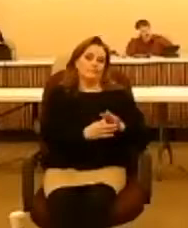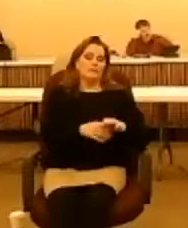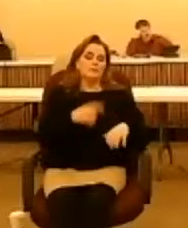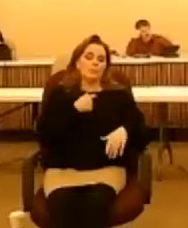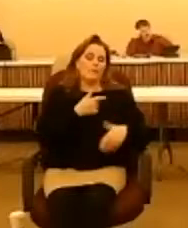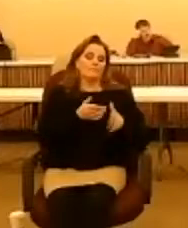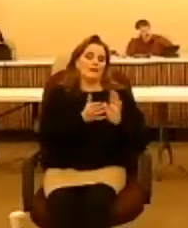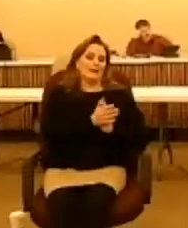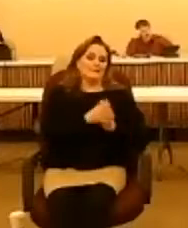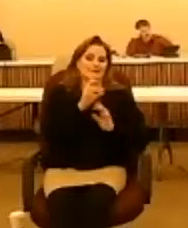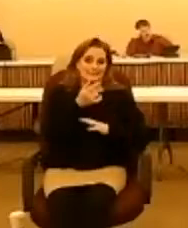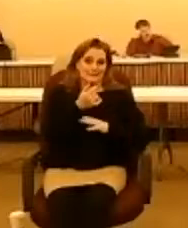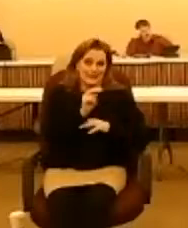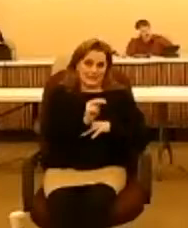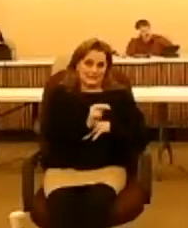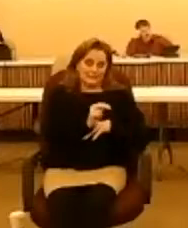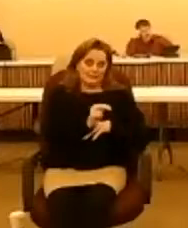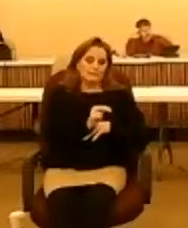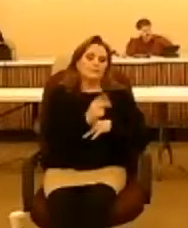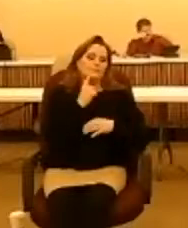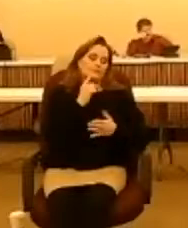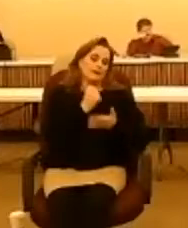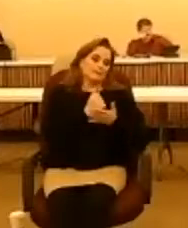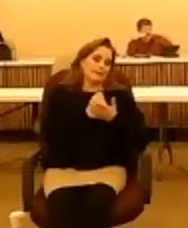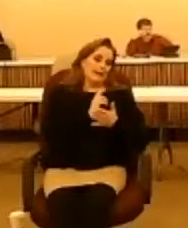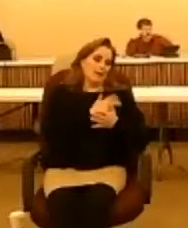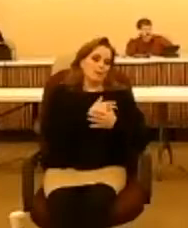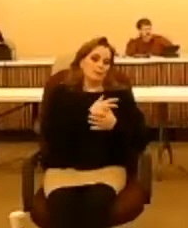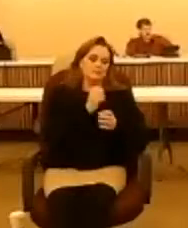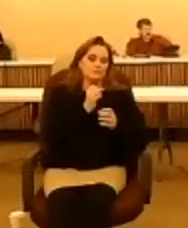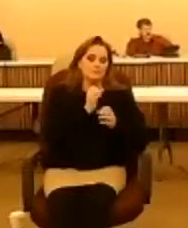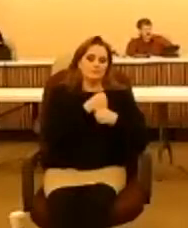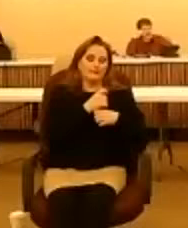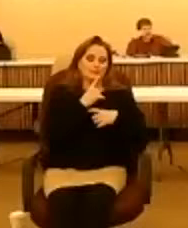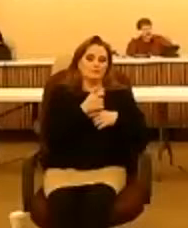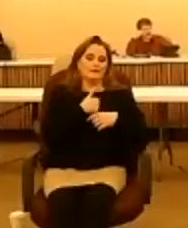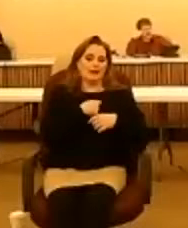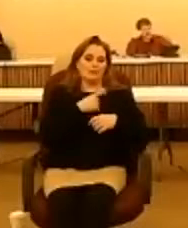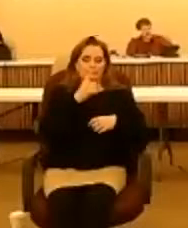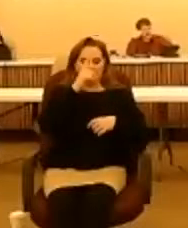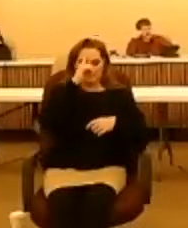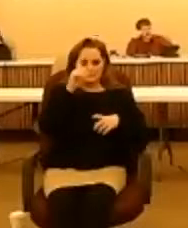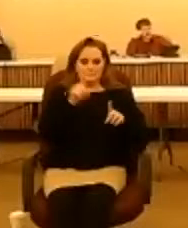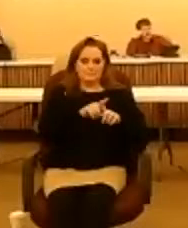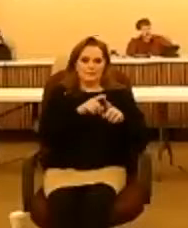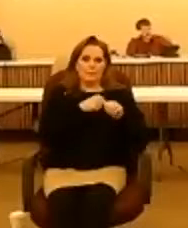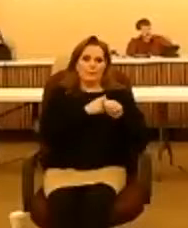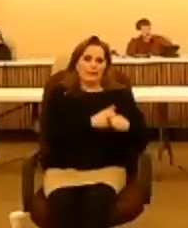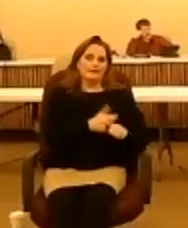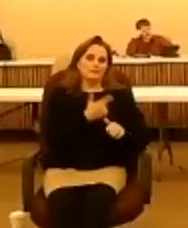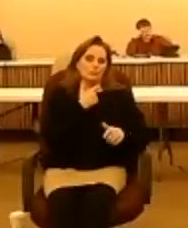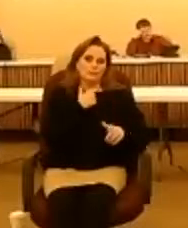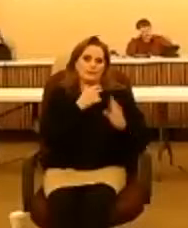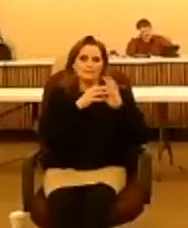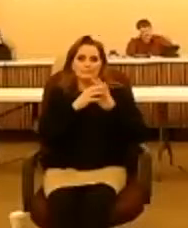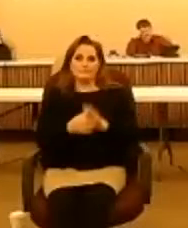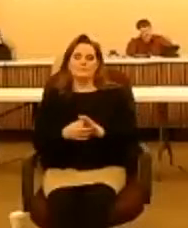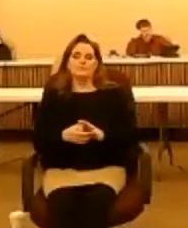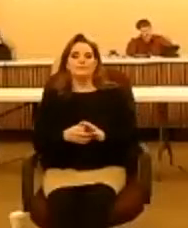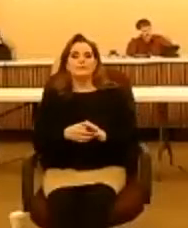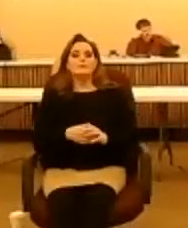Don to help us make sure that ours is compliant so that that's others great. will be able to piggyback off of it. Great idea.